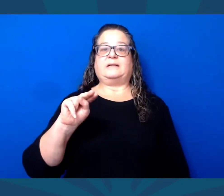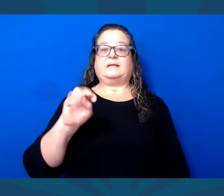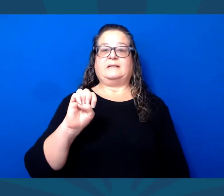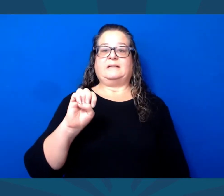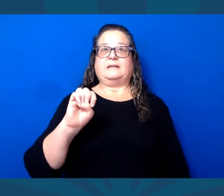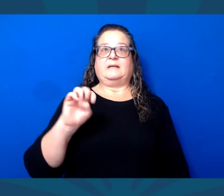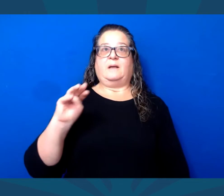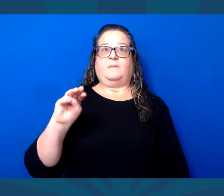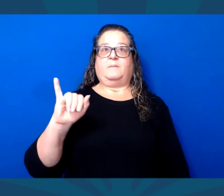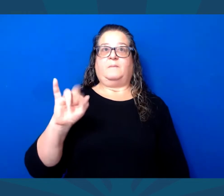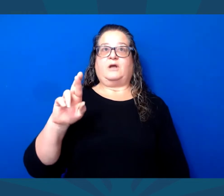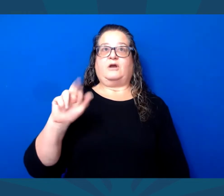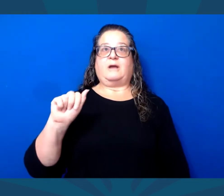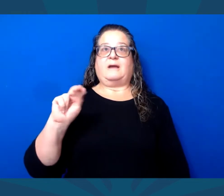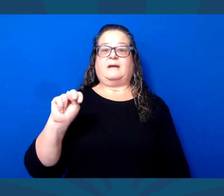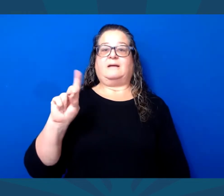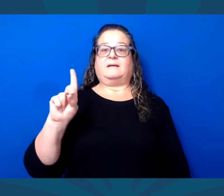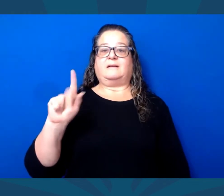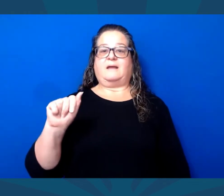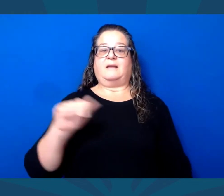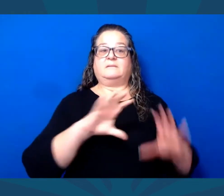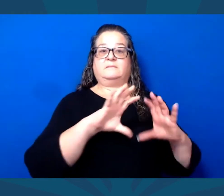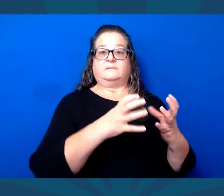Katherine Miranda.